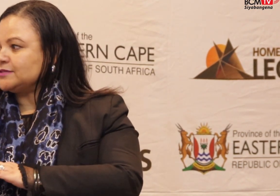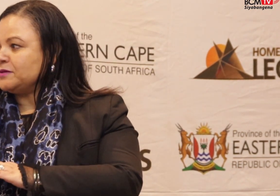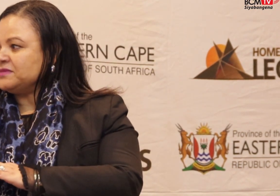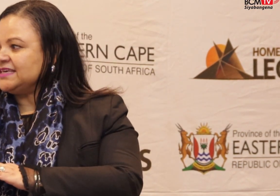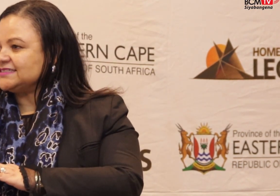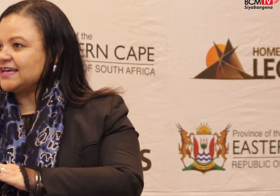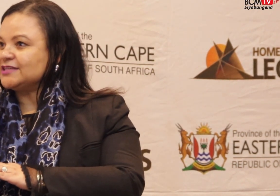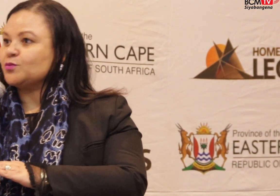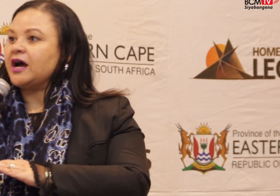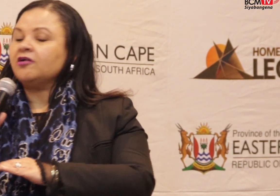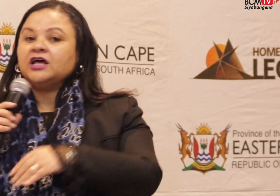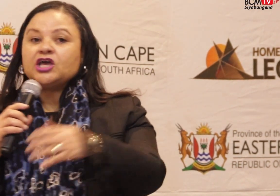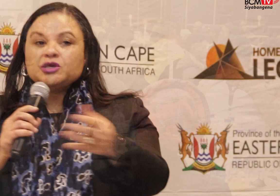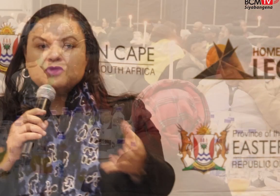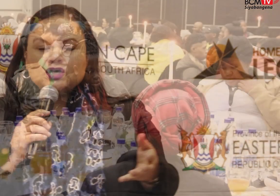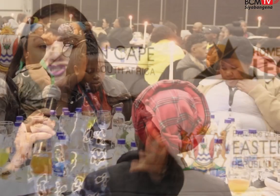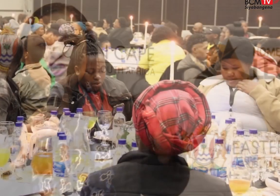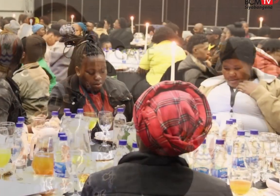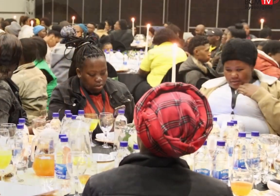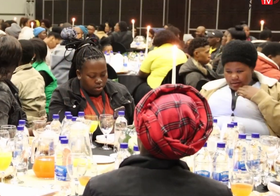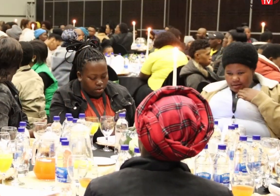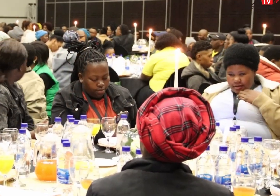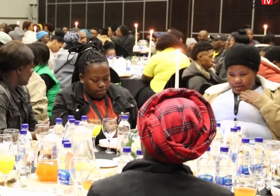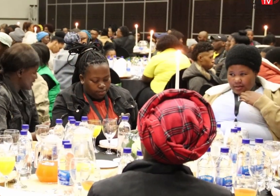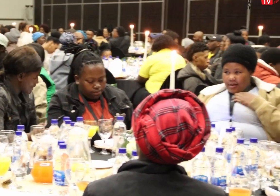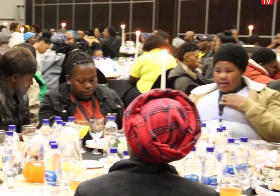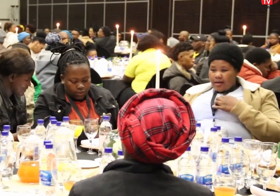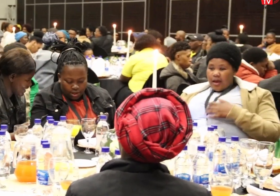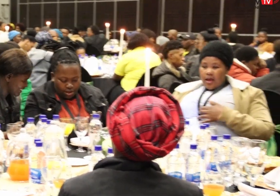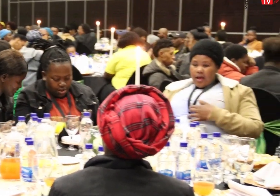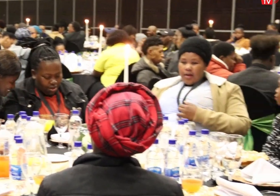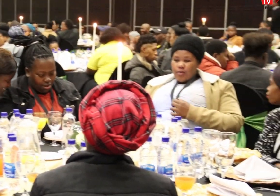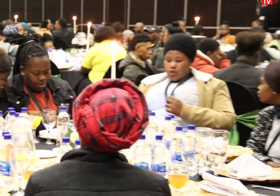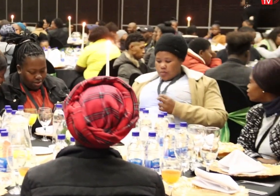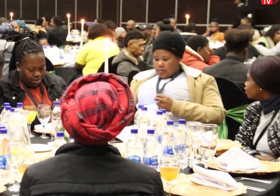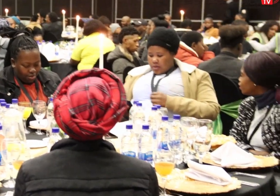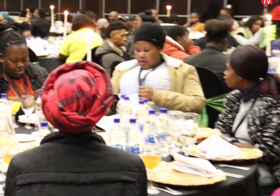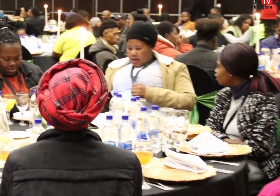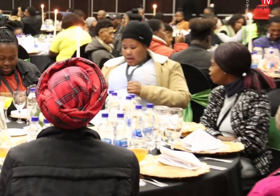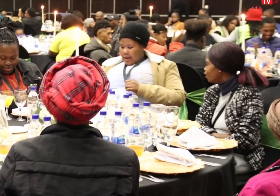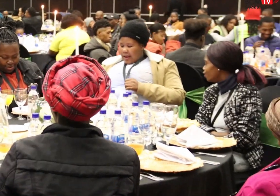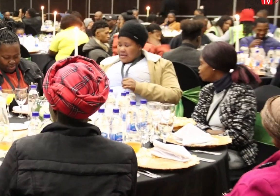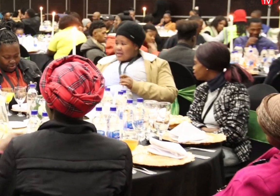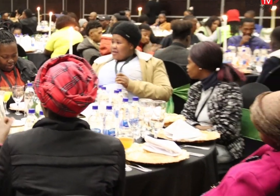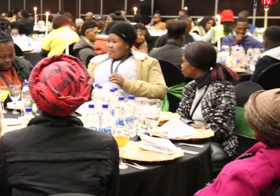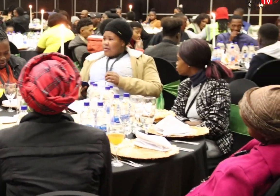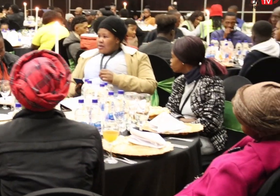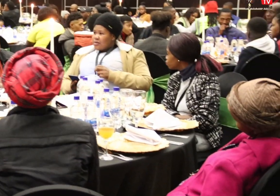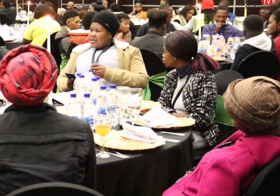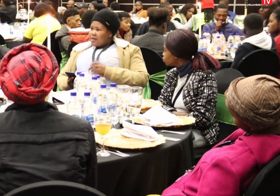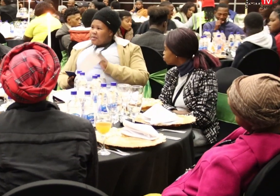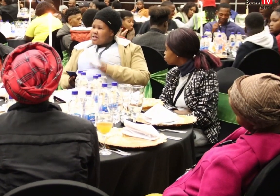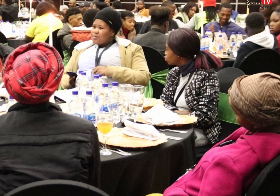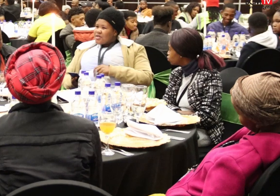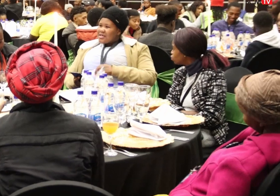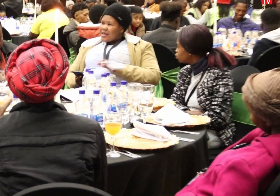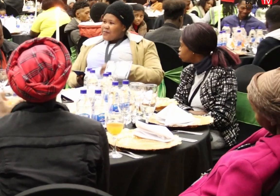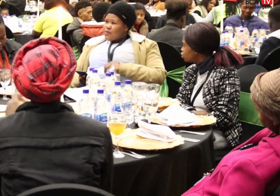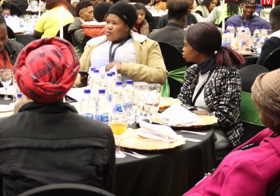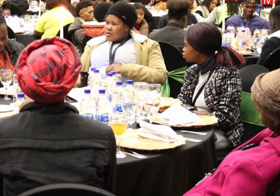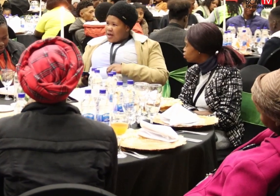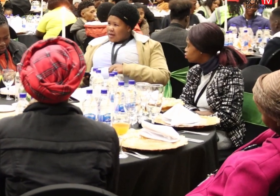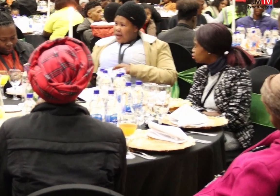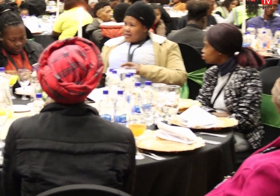smaller SMMEs as well, emerging entrepreneurs, corporate members, we have